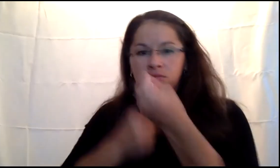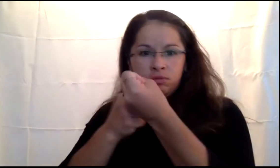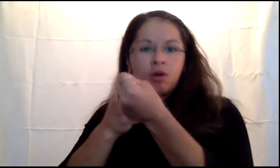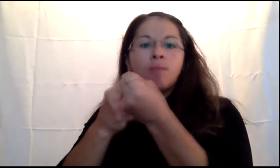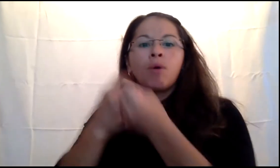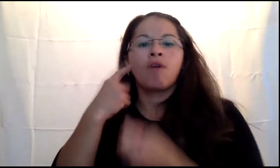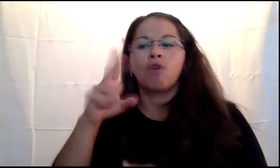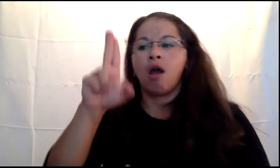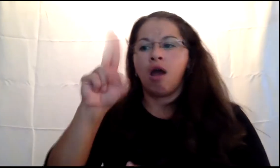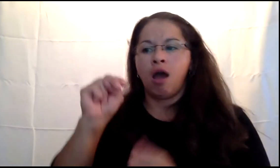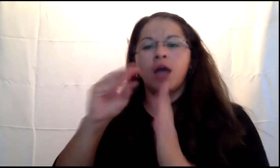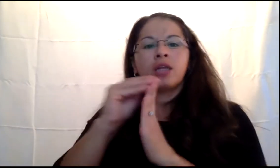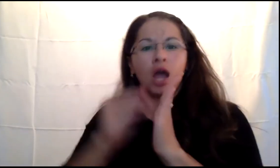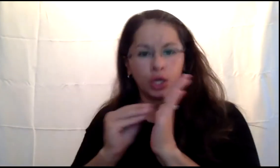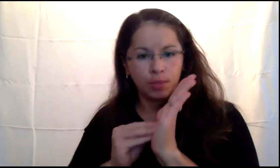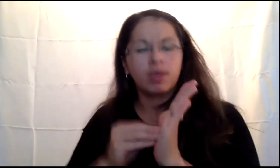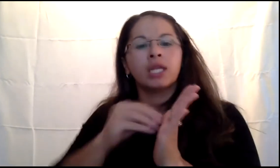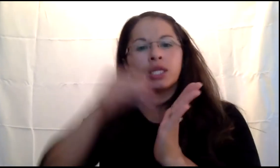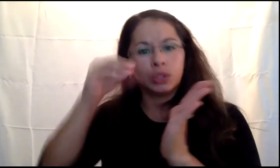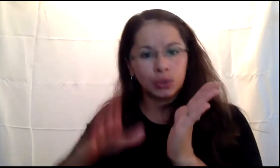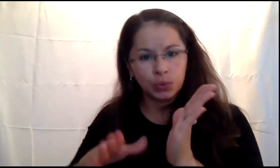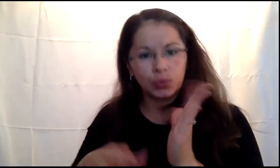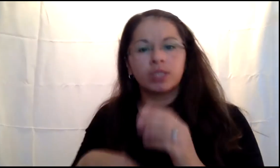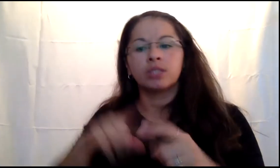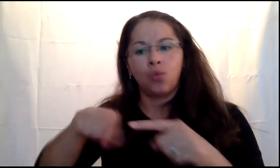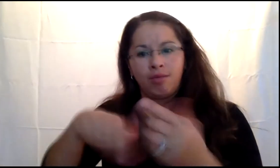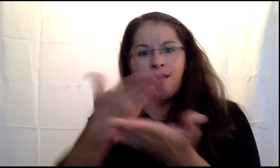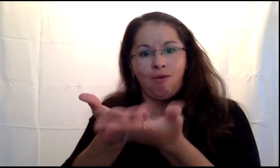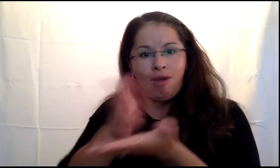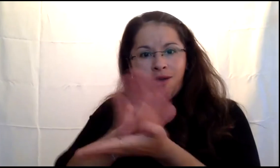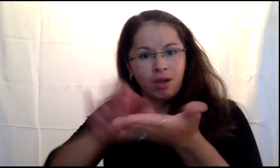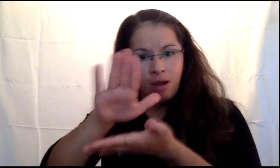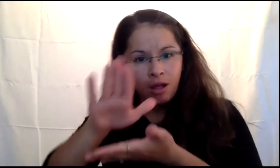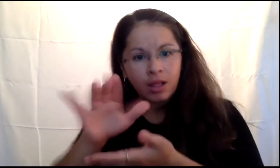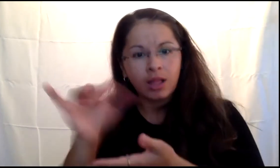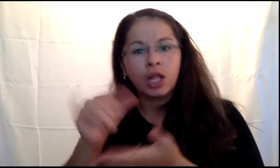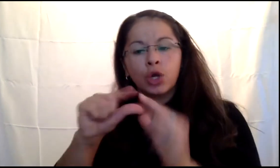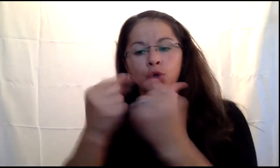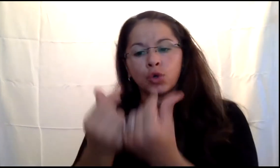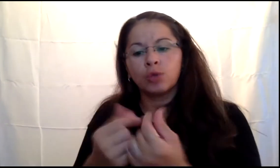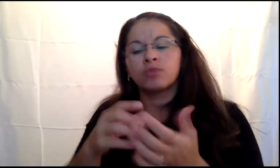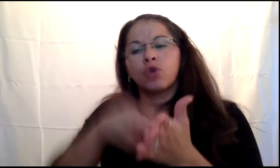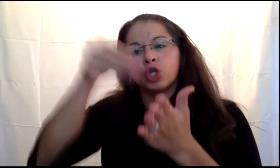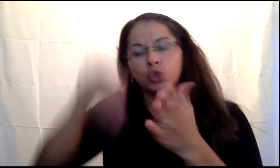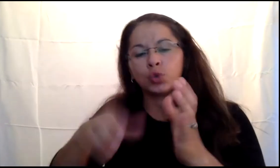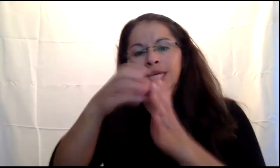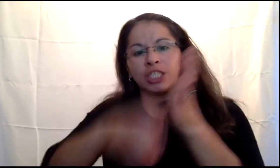college are groups like a student chapter of Define American. Define American is